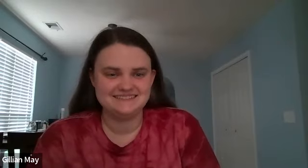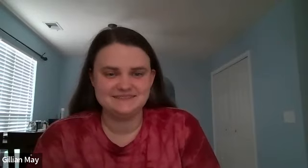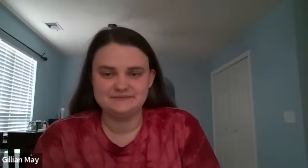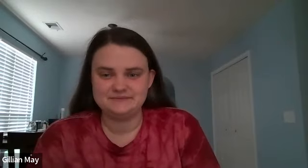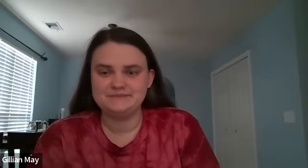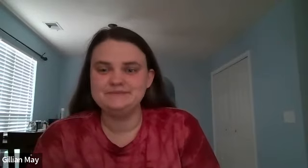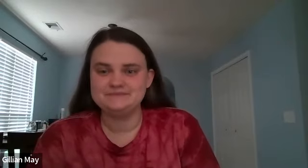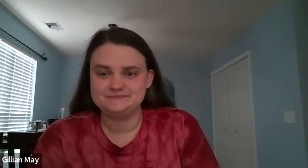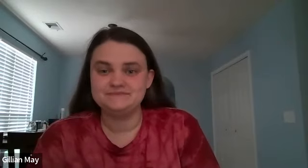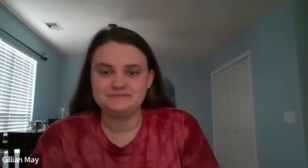Mm-hmm.